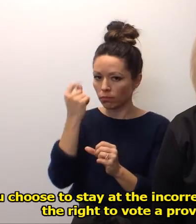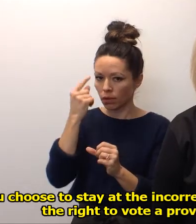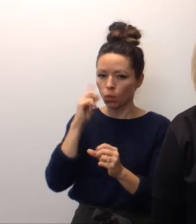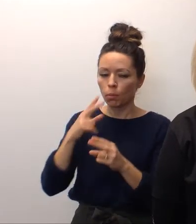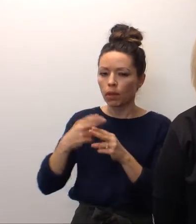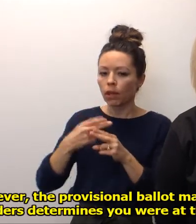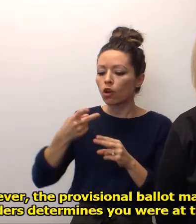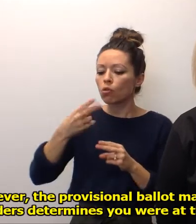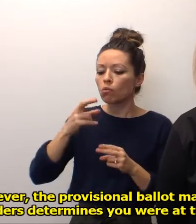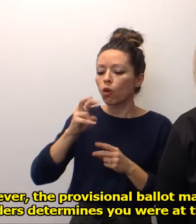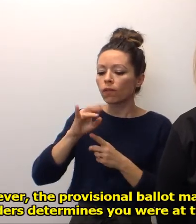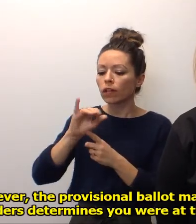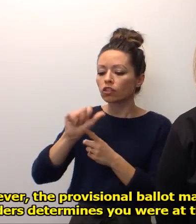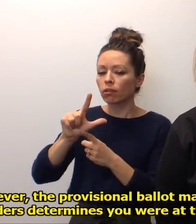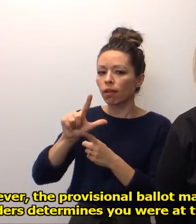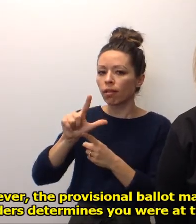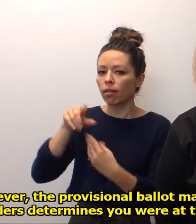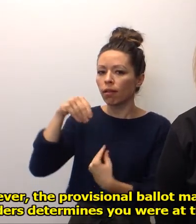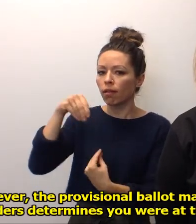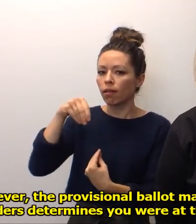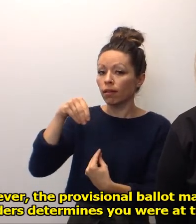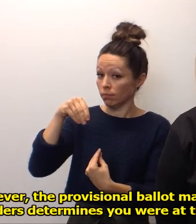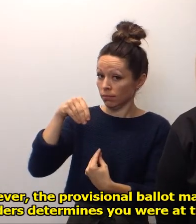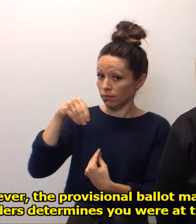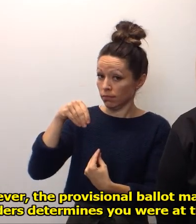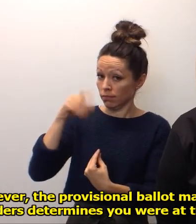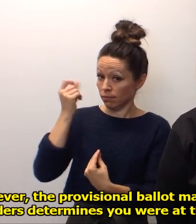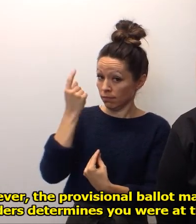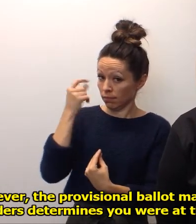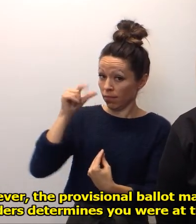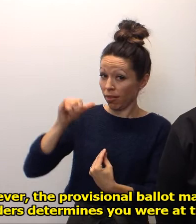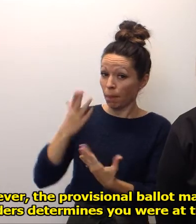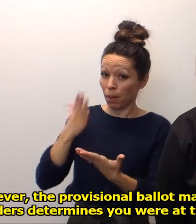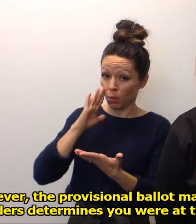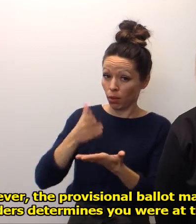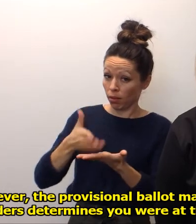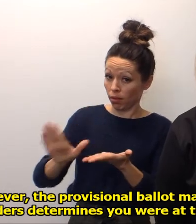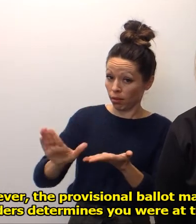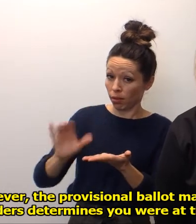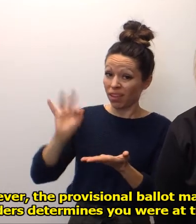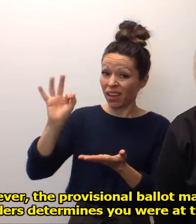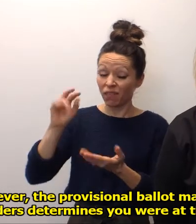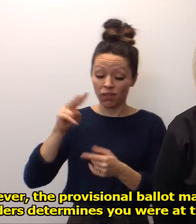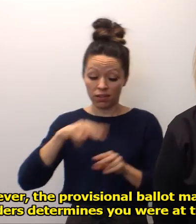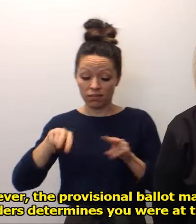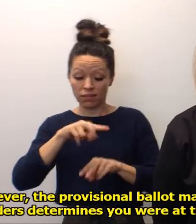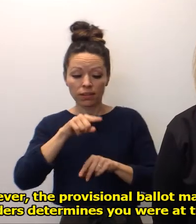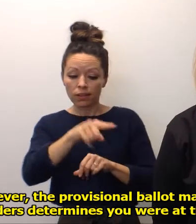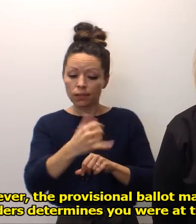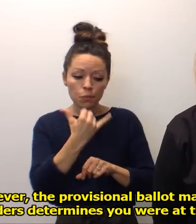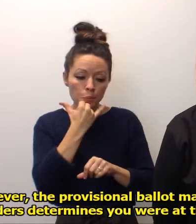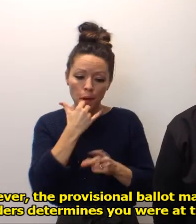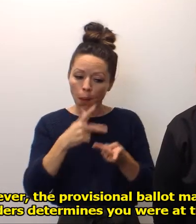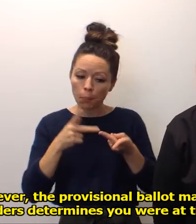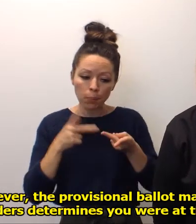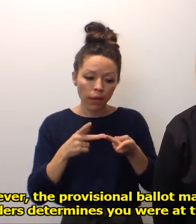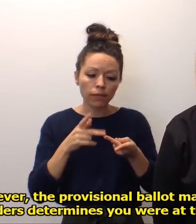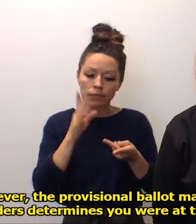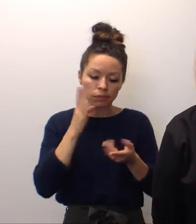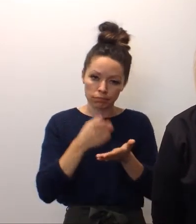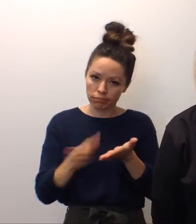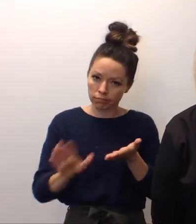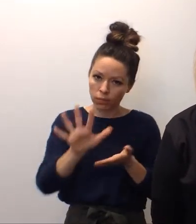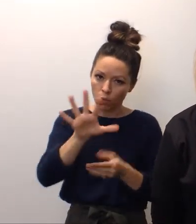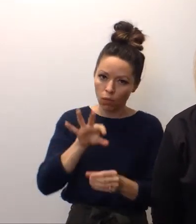ballot. However, the provisional ballot may not count if the county recorder determines you are at the incorrect polling